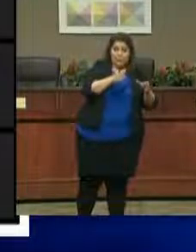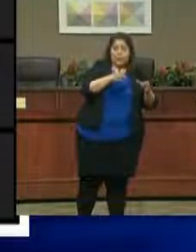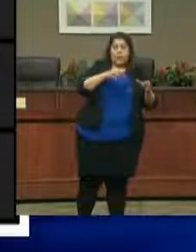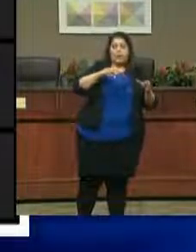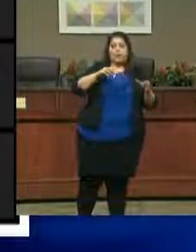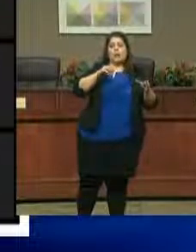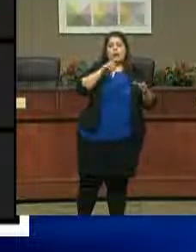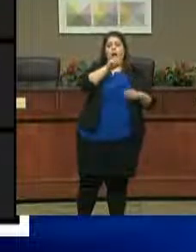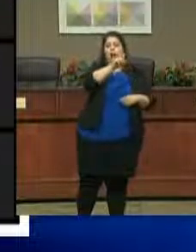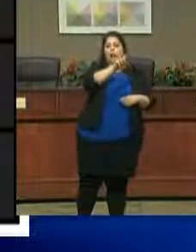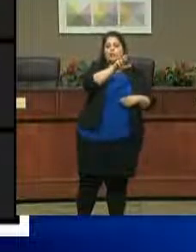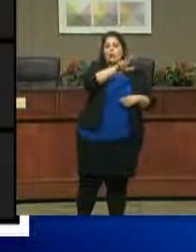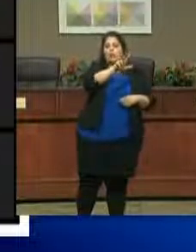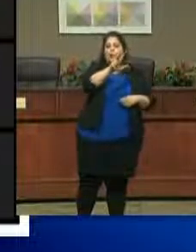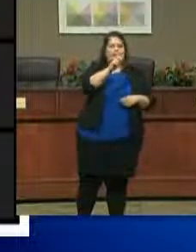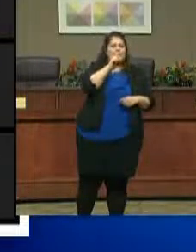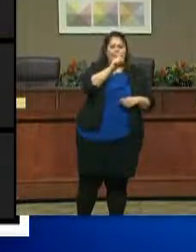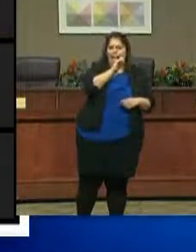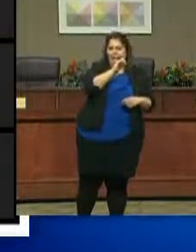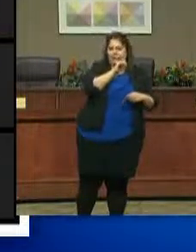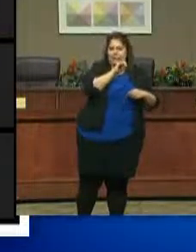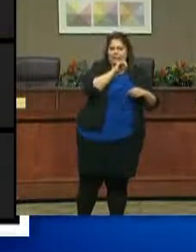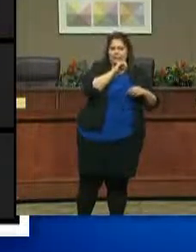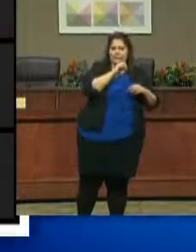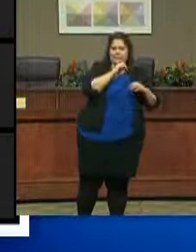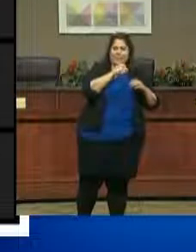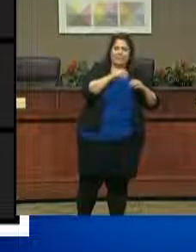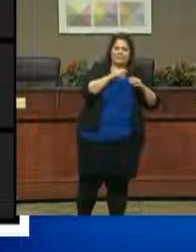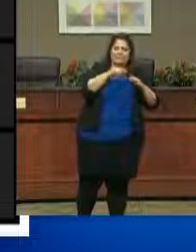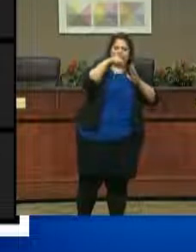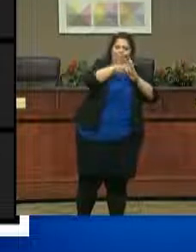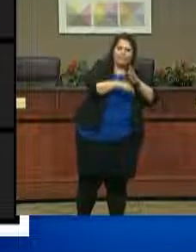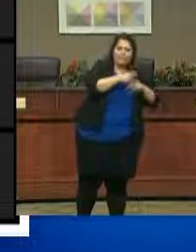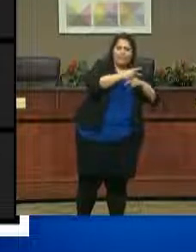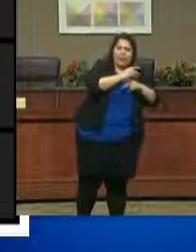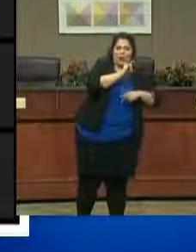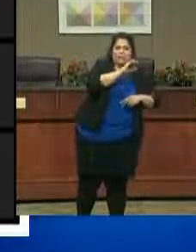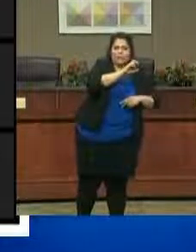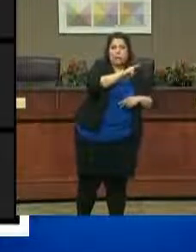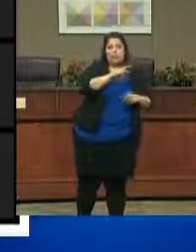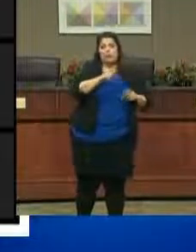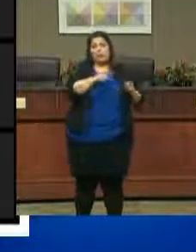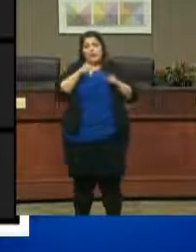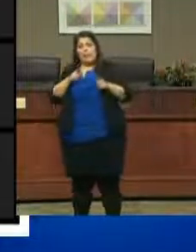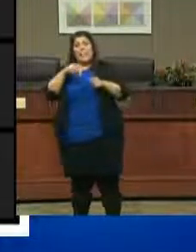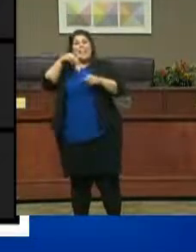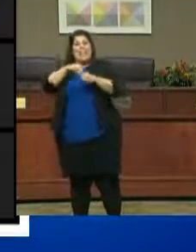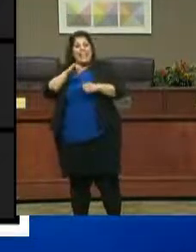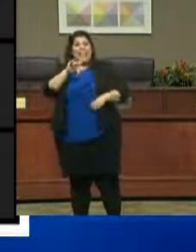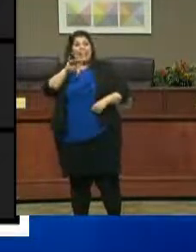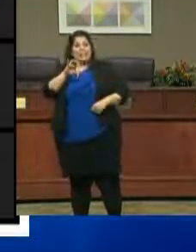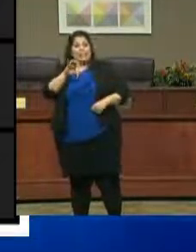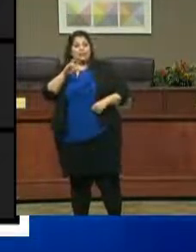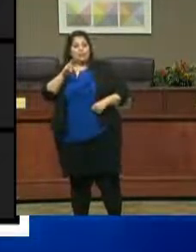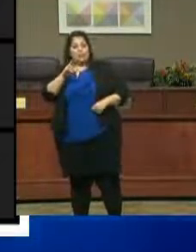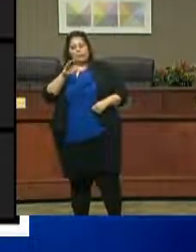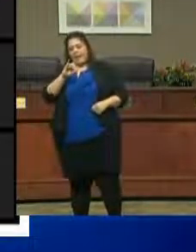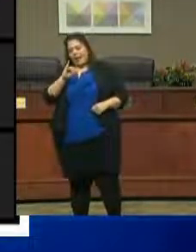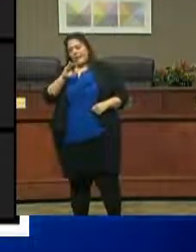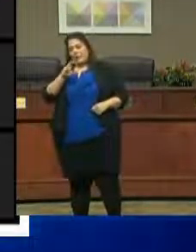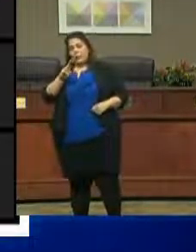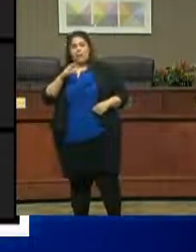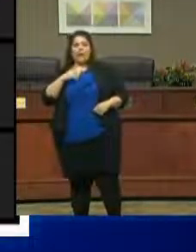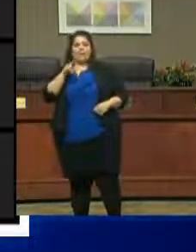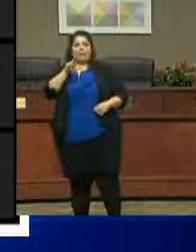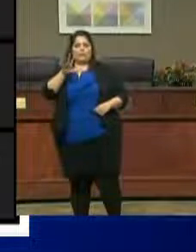133, and people in ICU, 35. Now, on June 14th, we only have 15